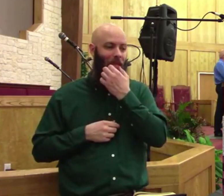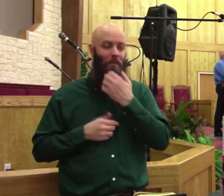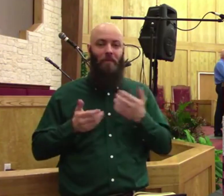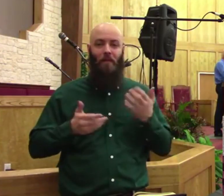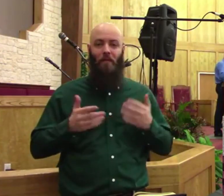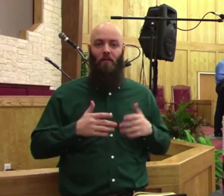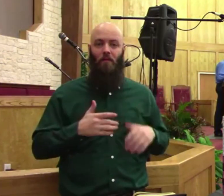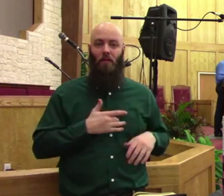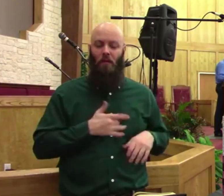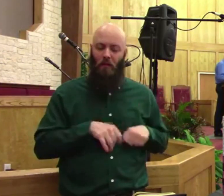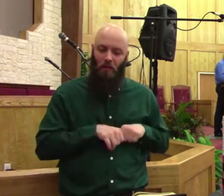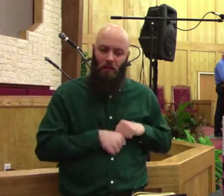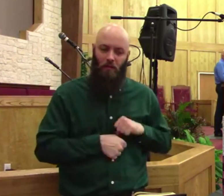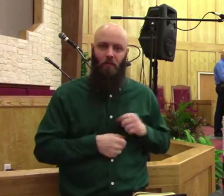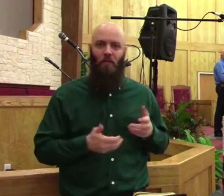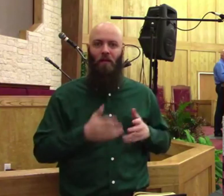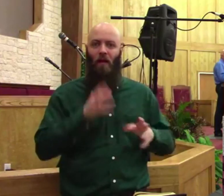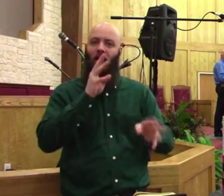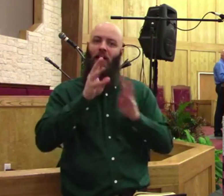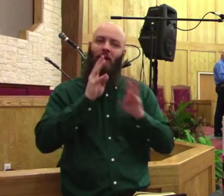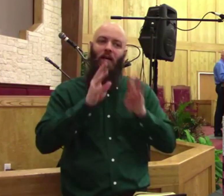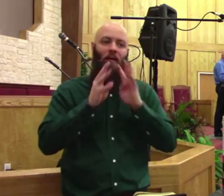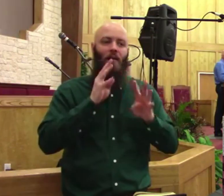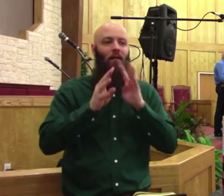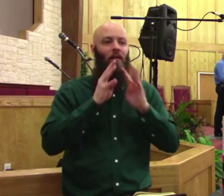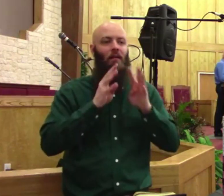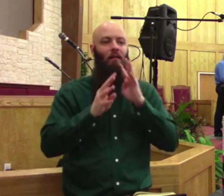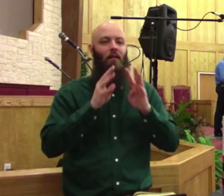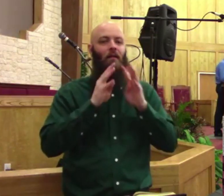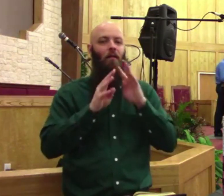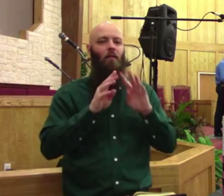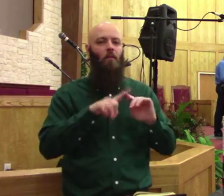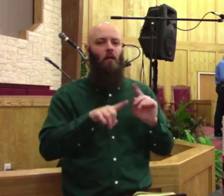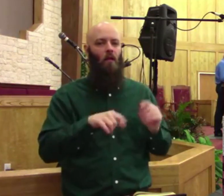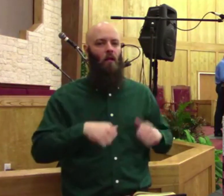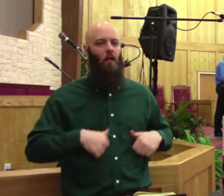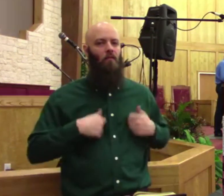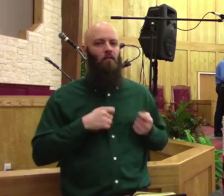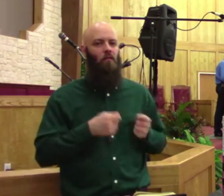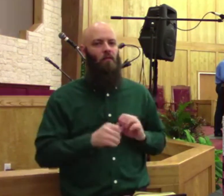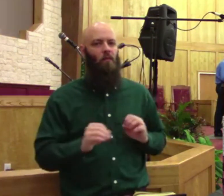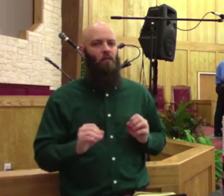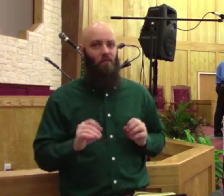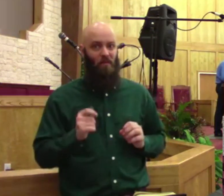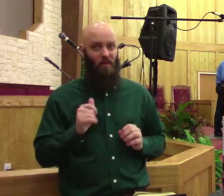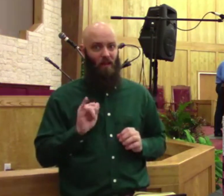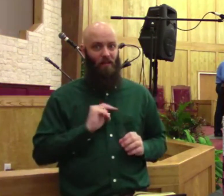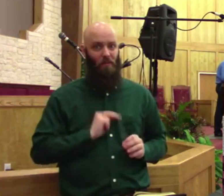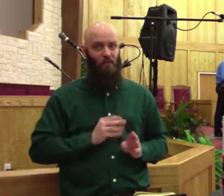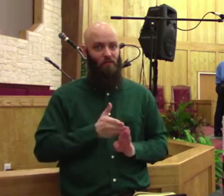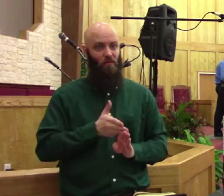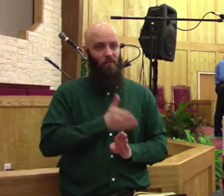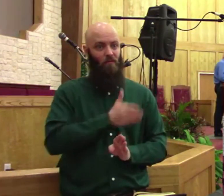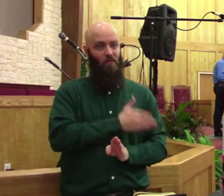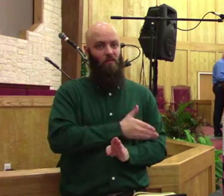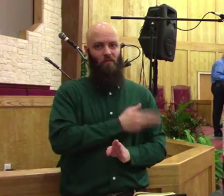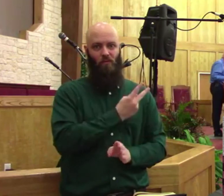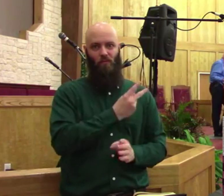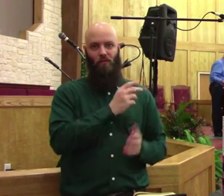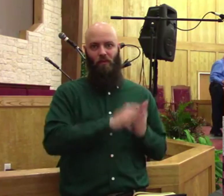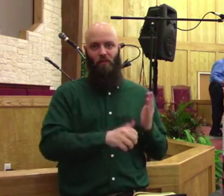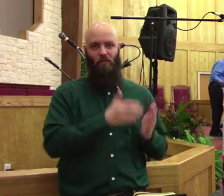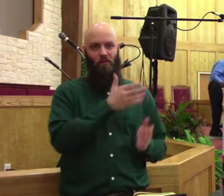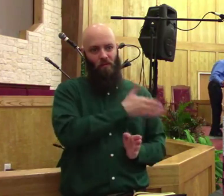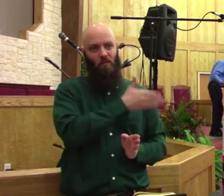and words said, and yet the life not changed, sort of like Nebuchadnezzar for two chapters before the third